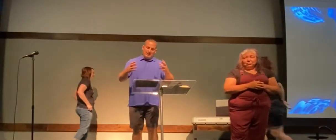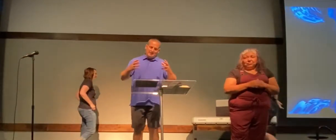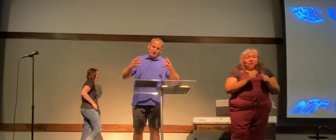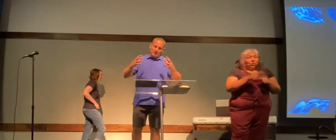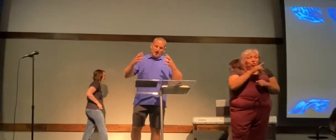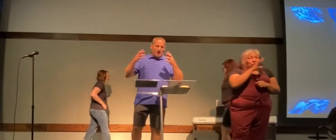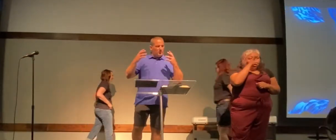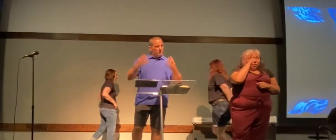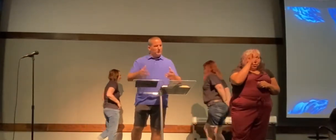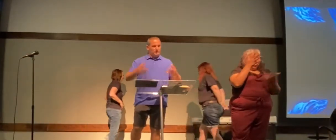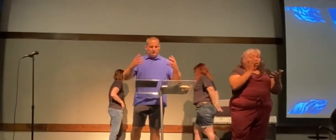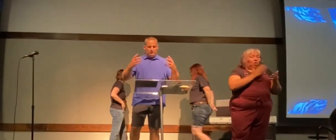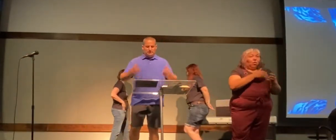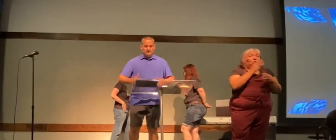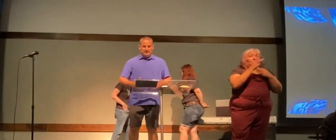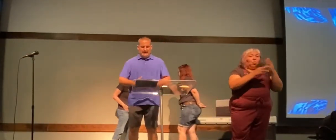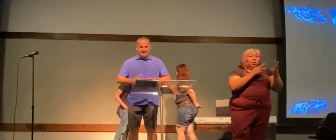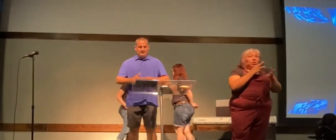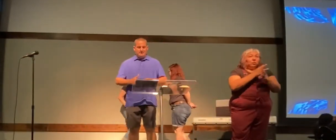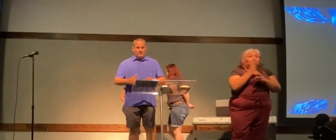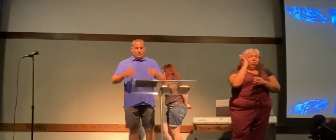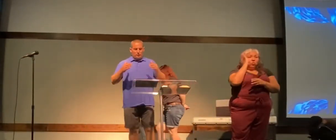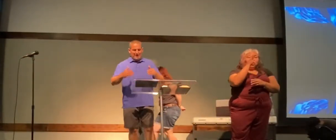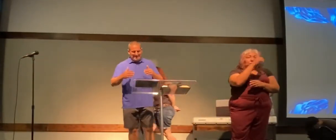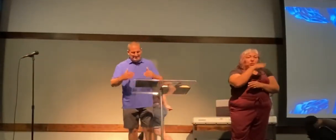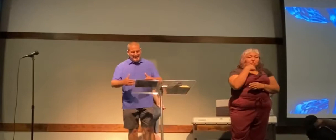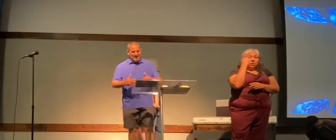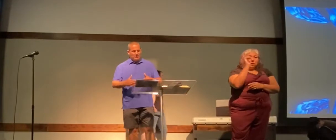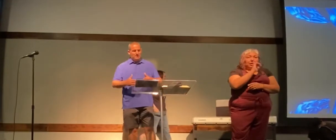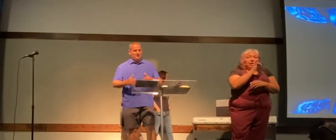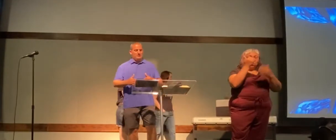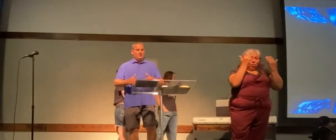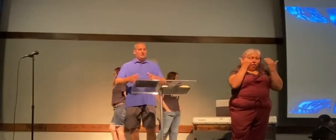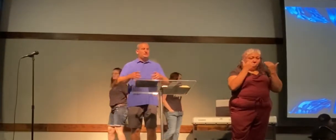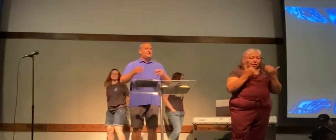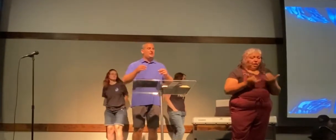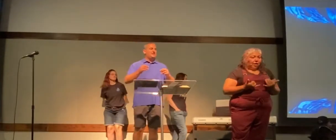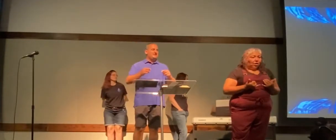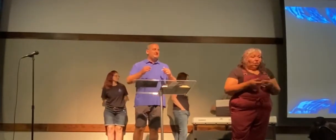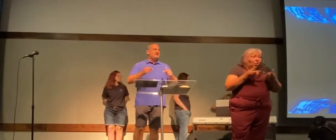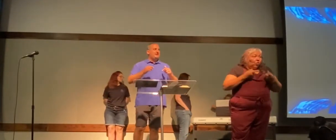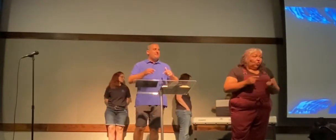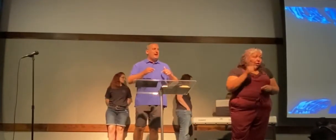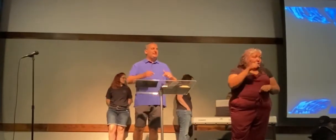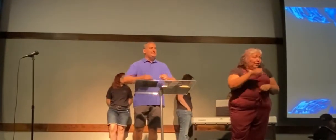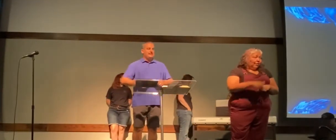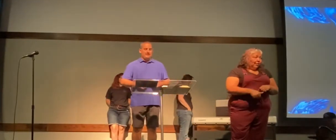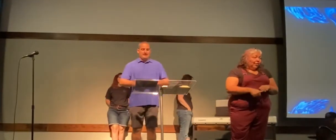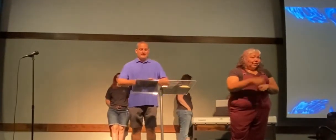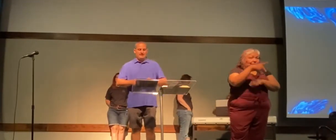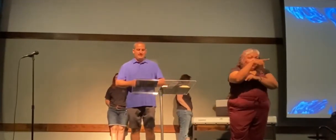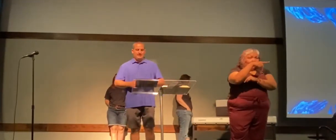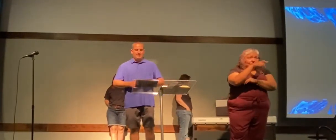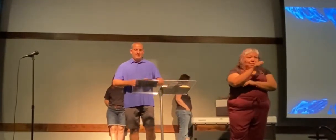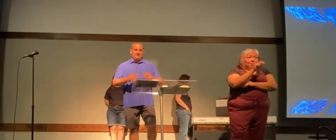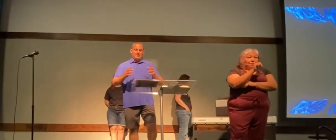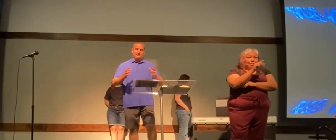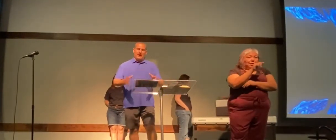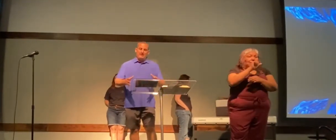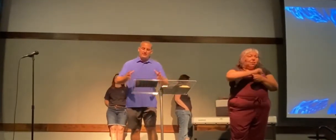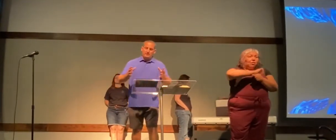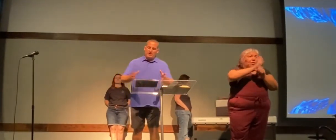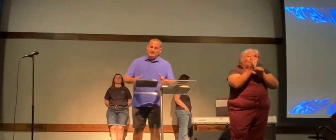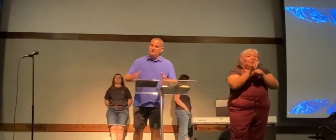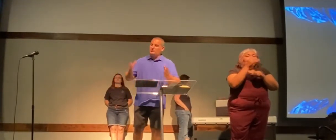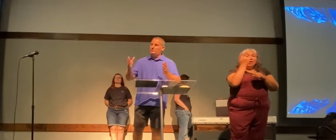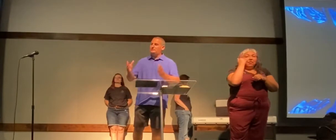you imagine what our world would look like right now during this pandemic if the